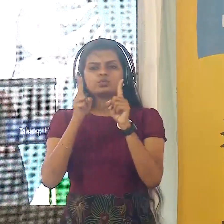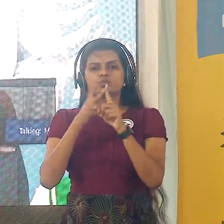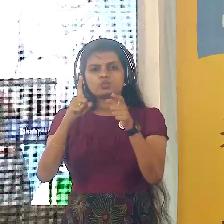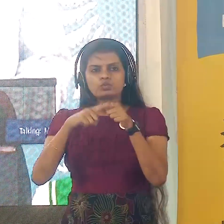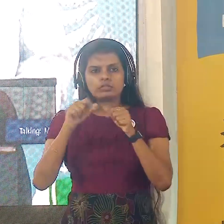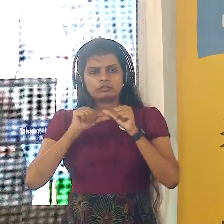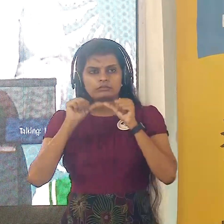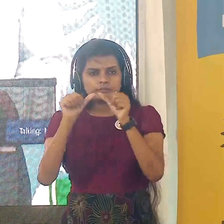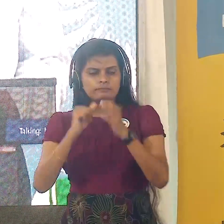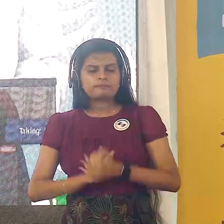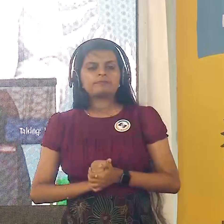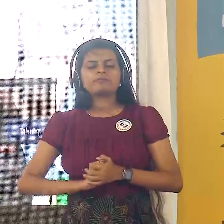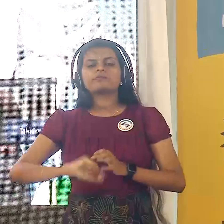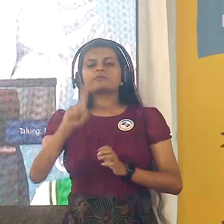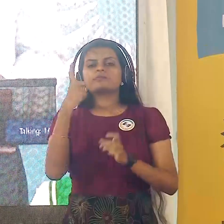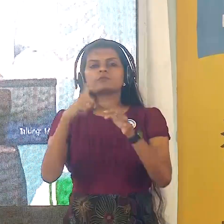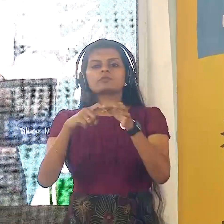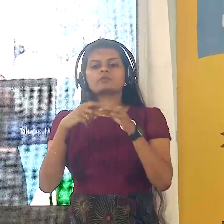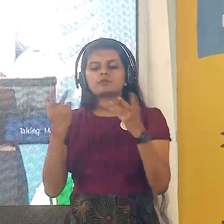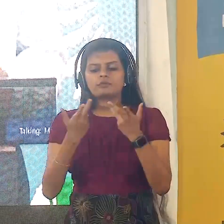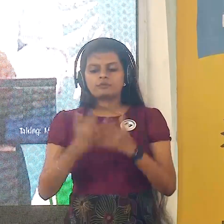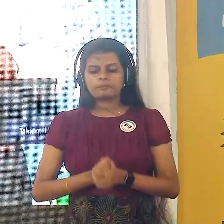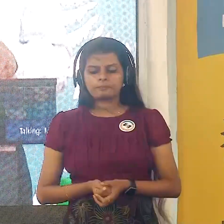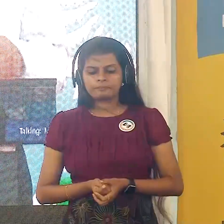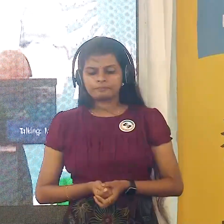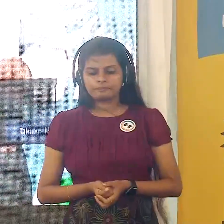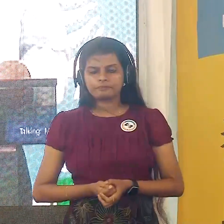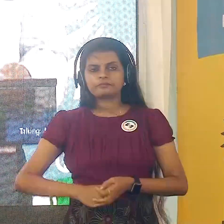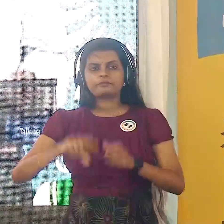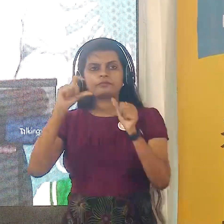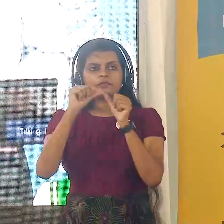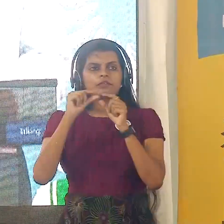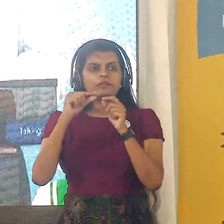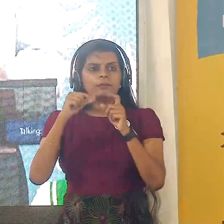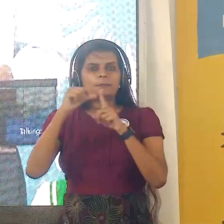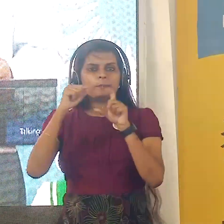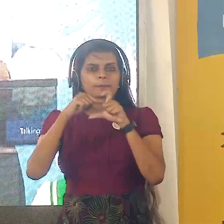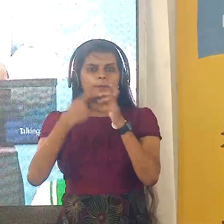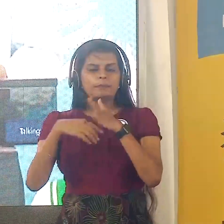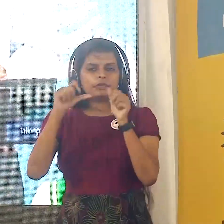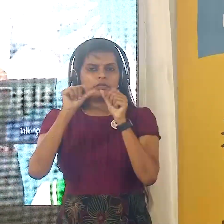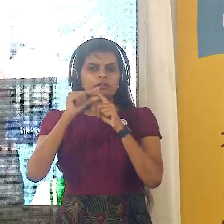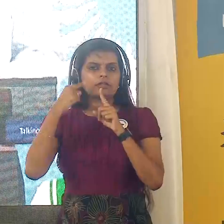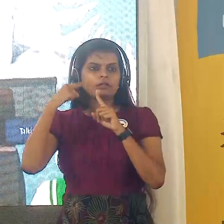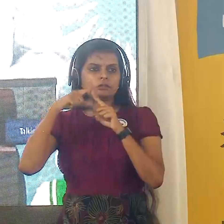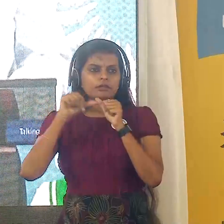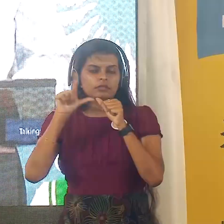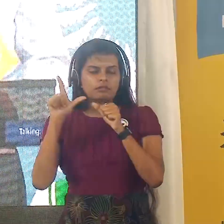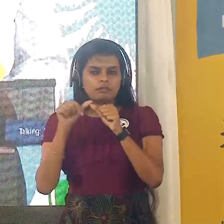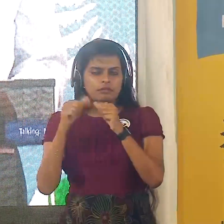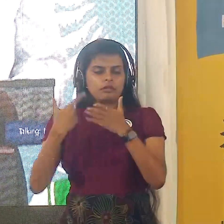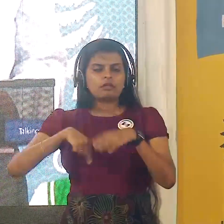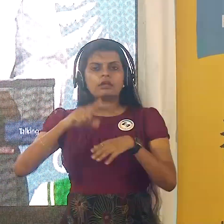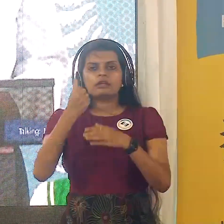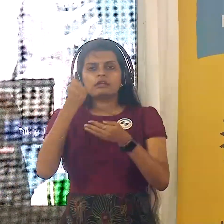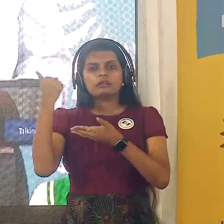questions. One says per capita income is also one of the indicators of economic growth,